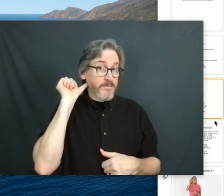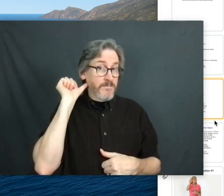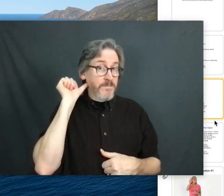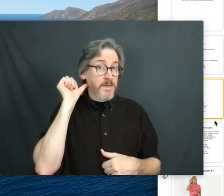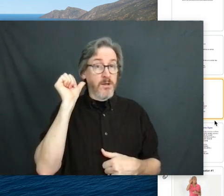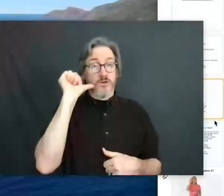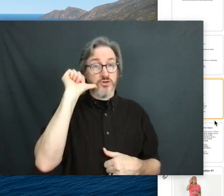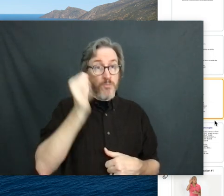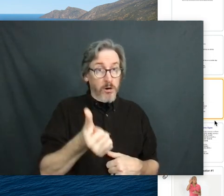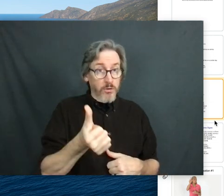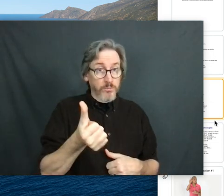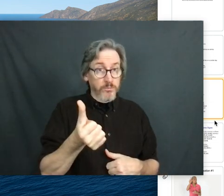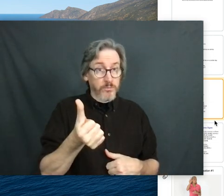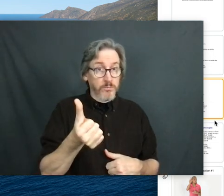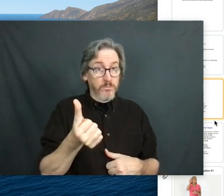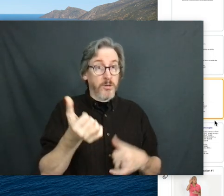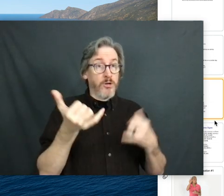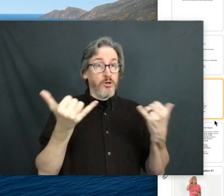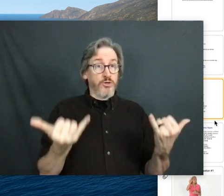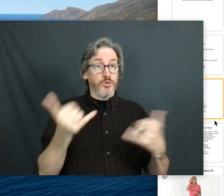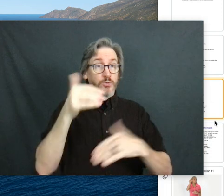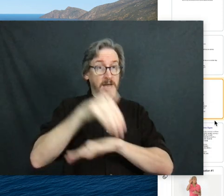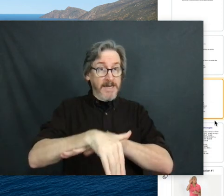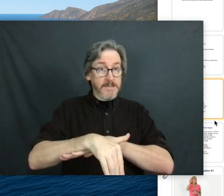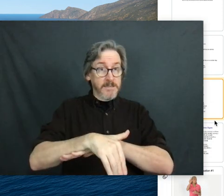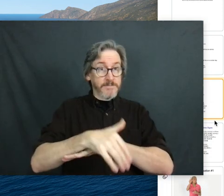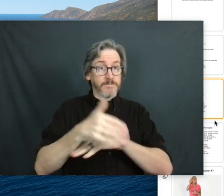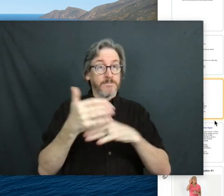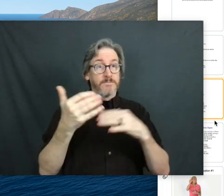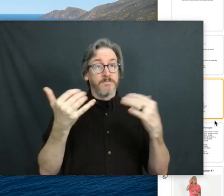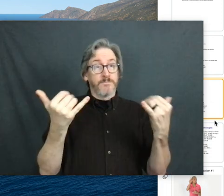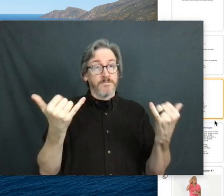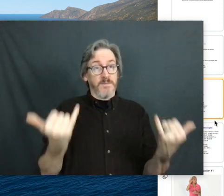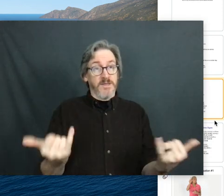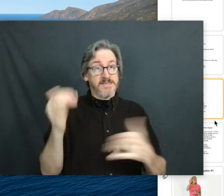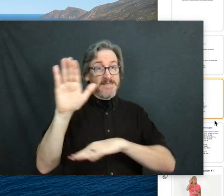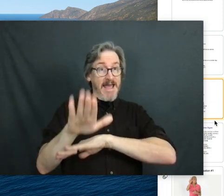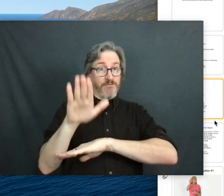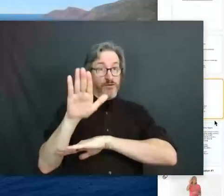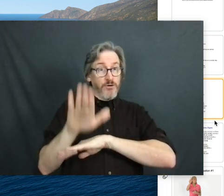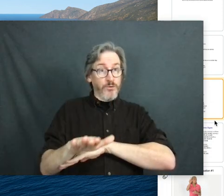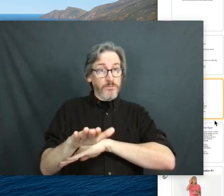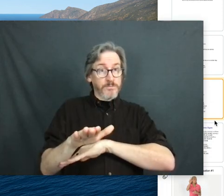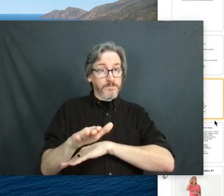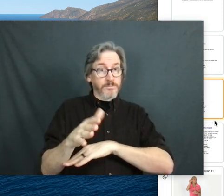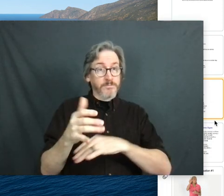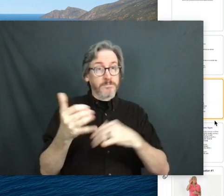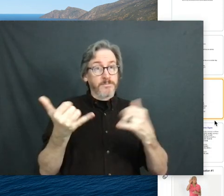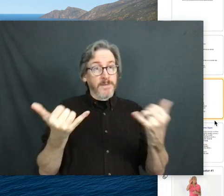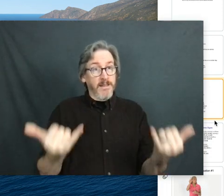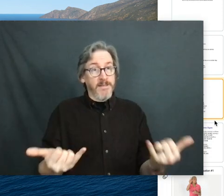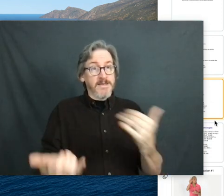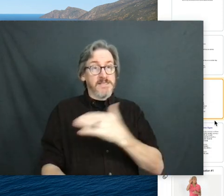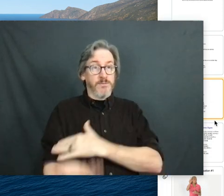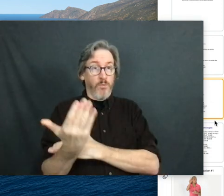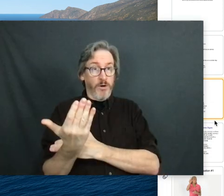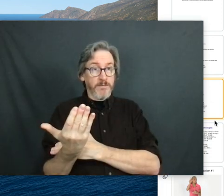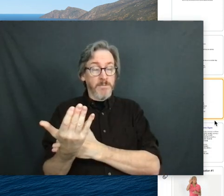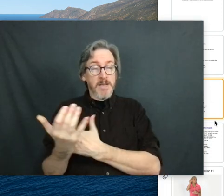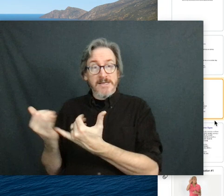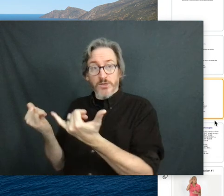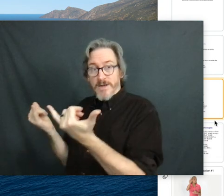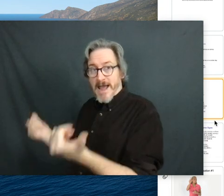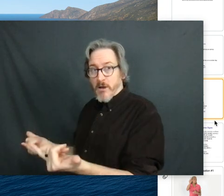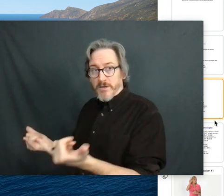yesterday, tomorrow, tonight, this afternoon, this